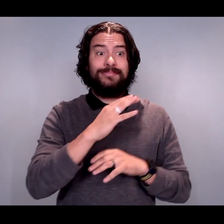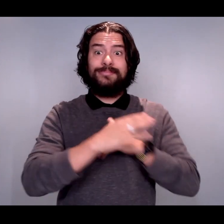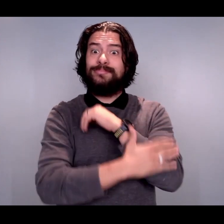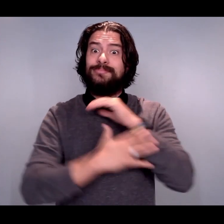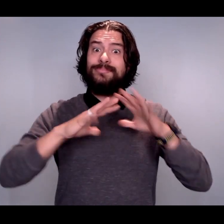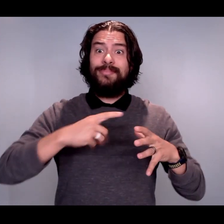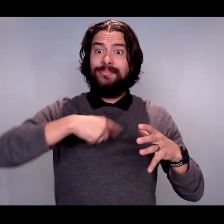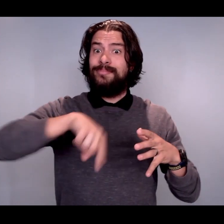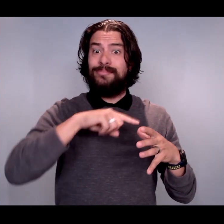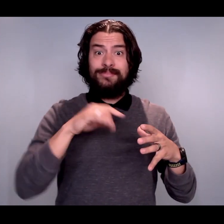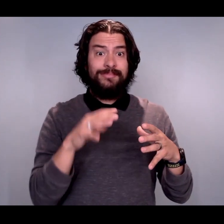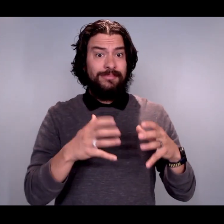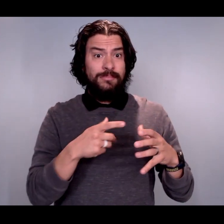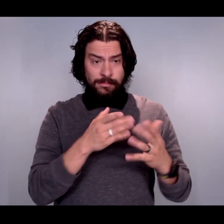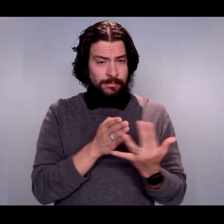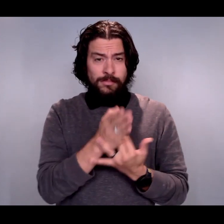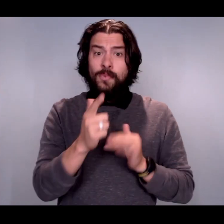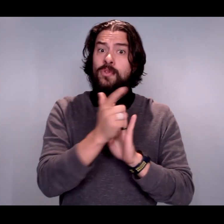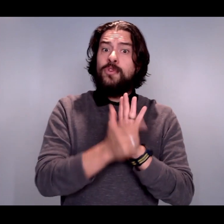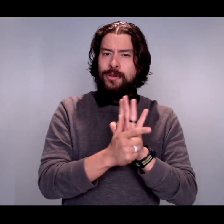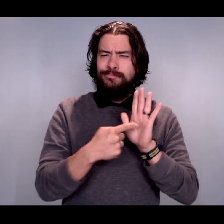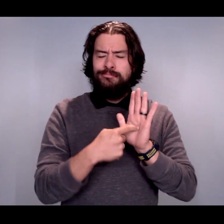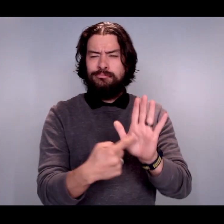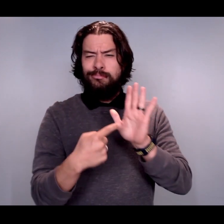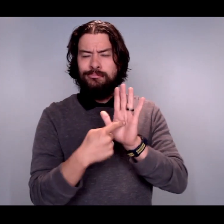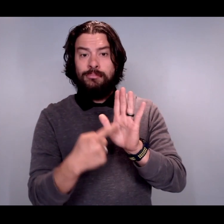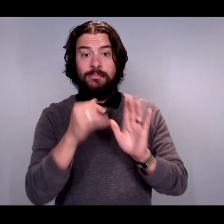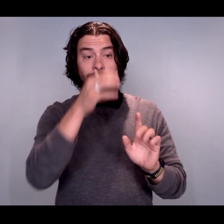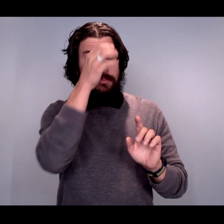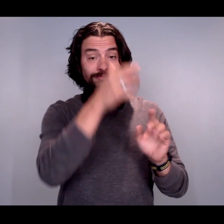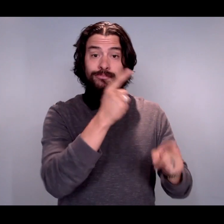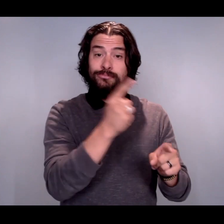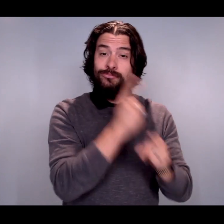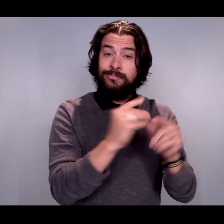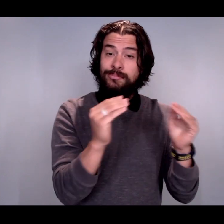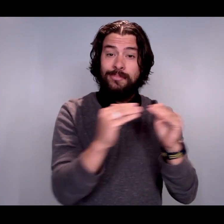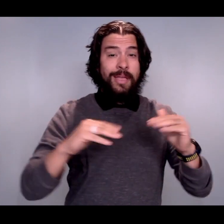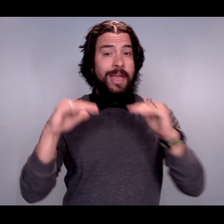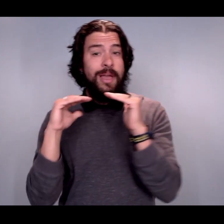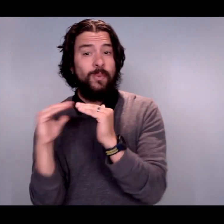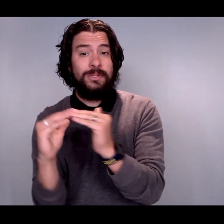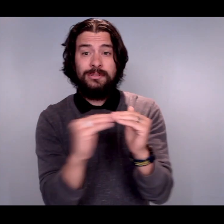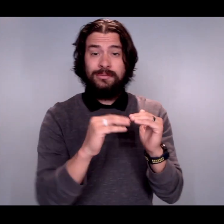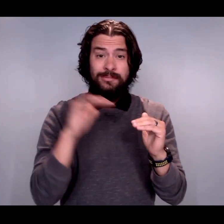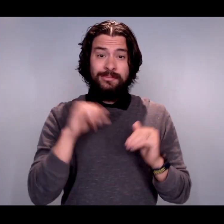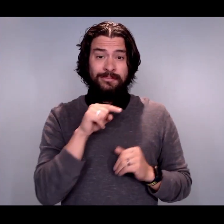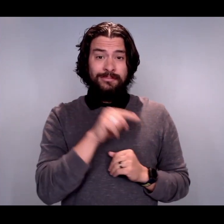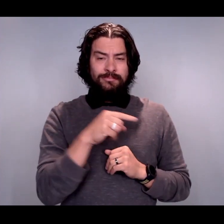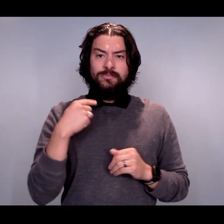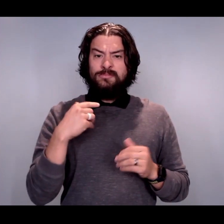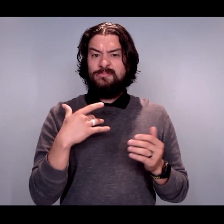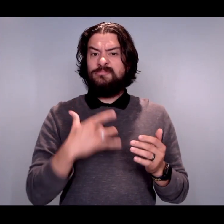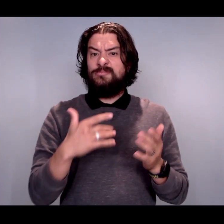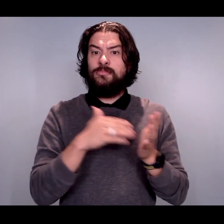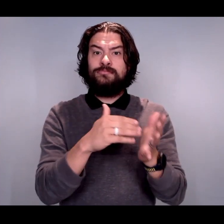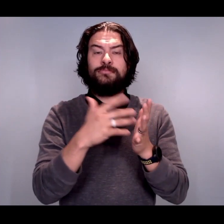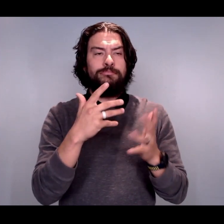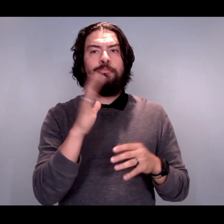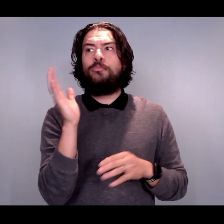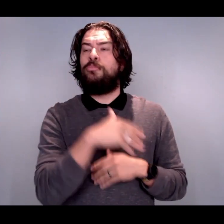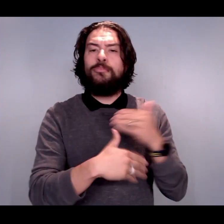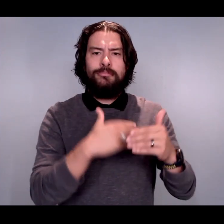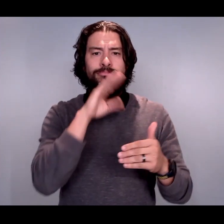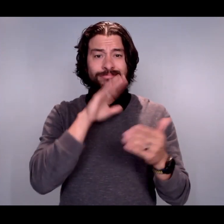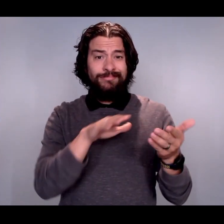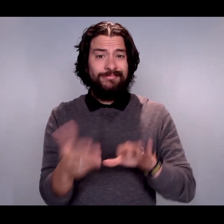day. In fact, these laws still underlie many of the concepts of justice and equality that we take for granted today. But some of the laws